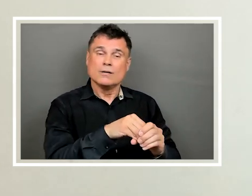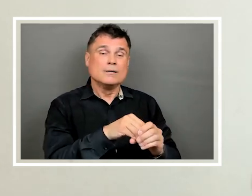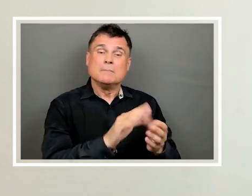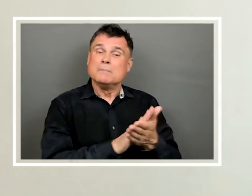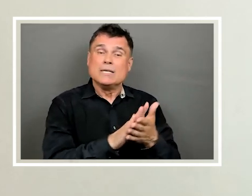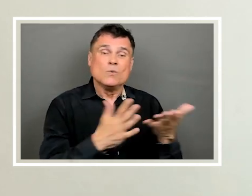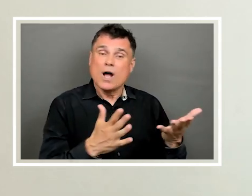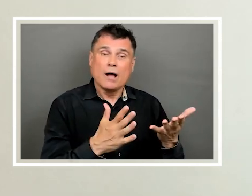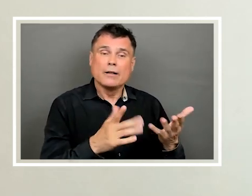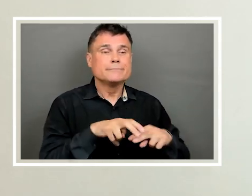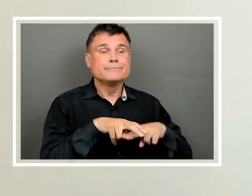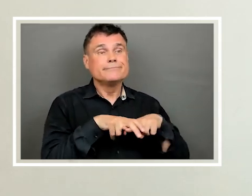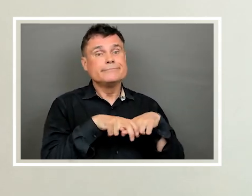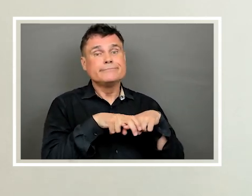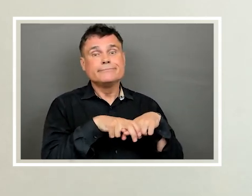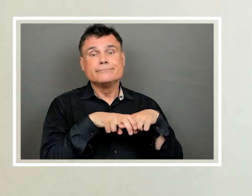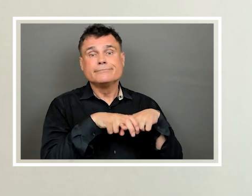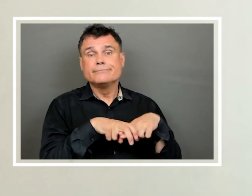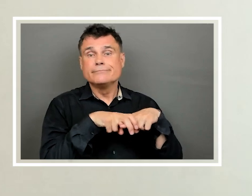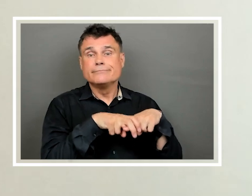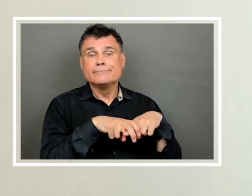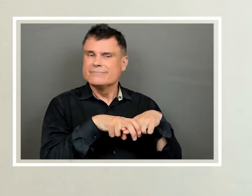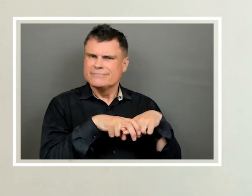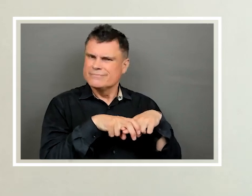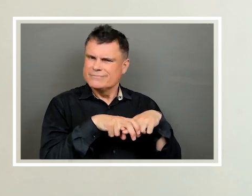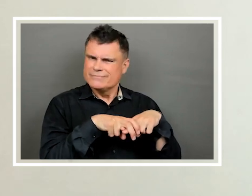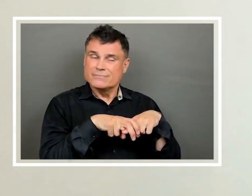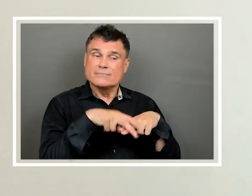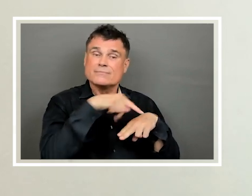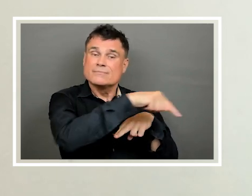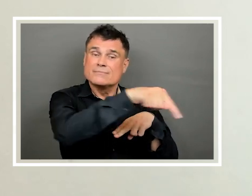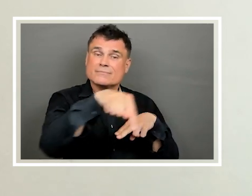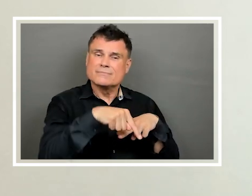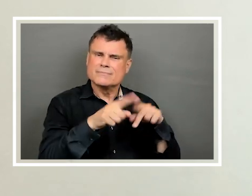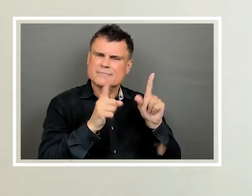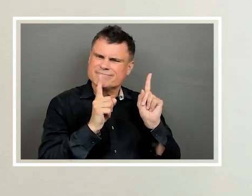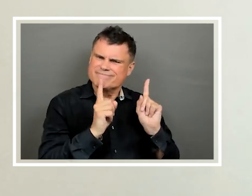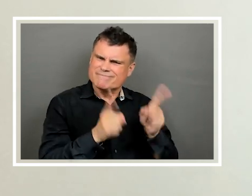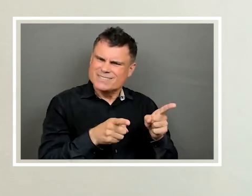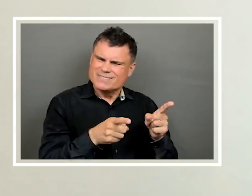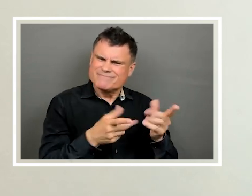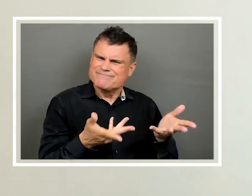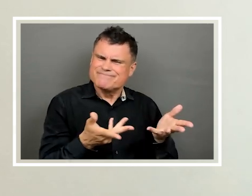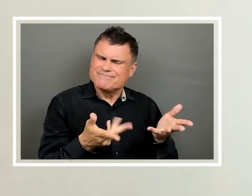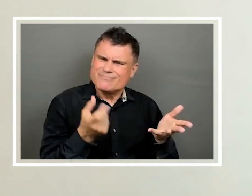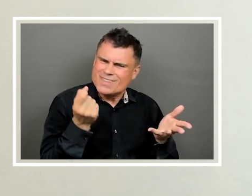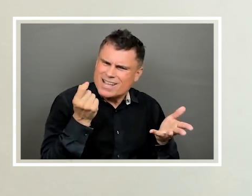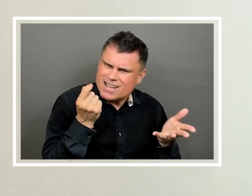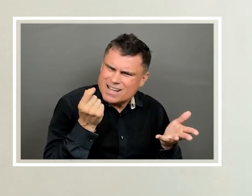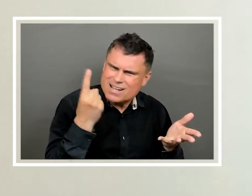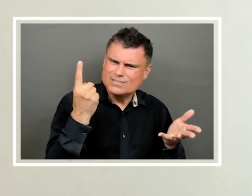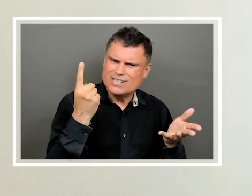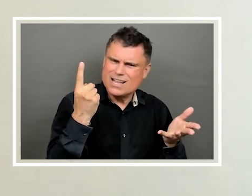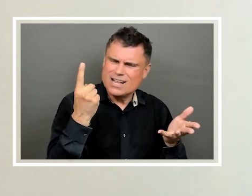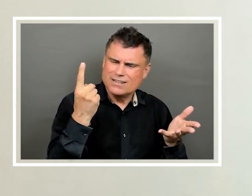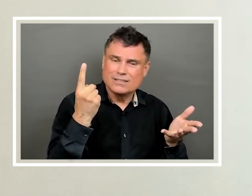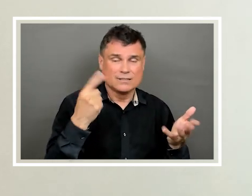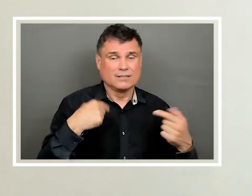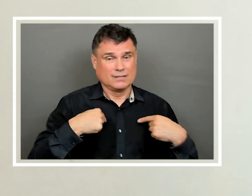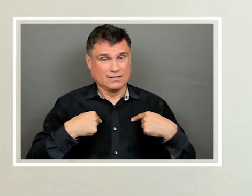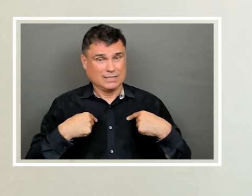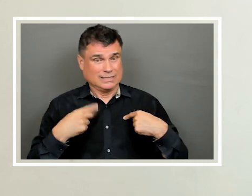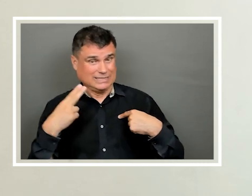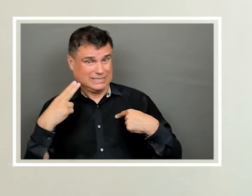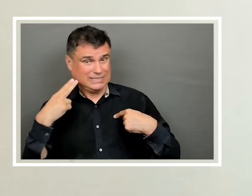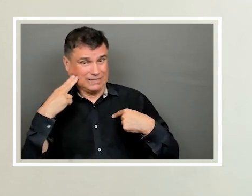Participation is more than just attendance. And I think that's something that people don't always understand. Persons